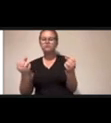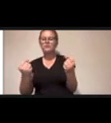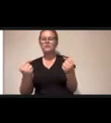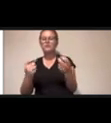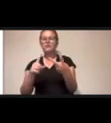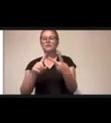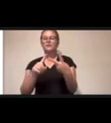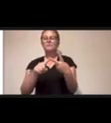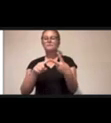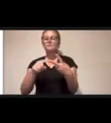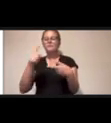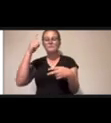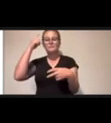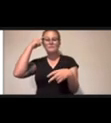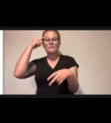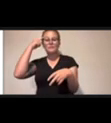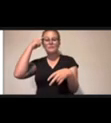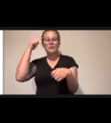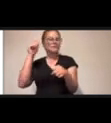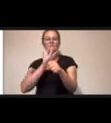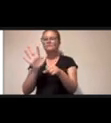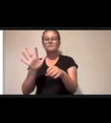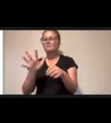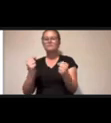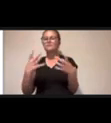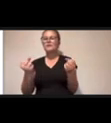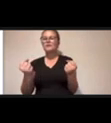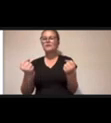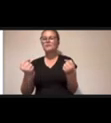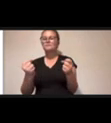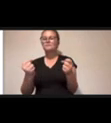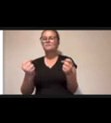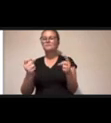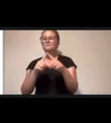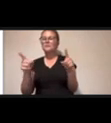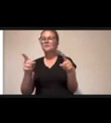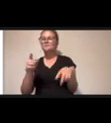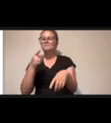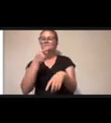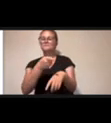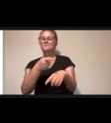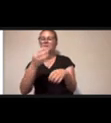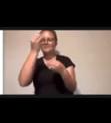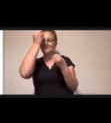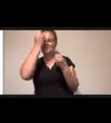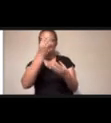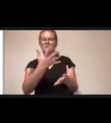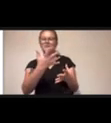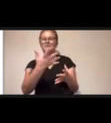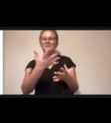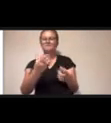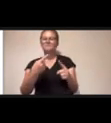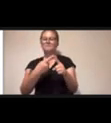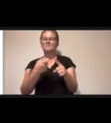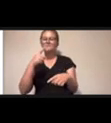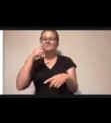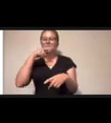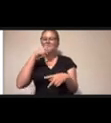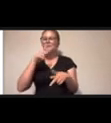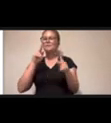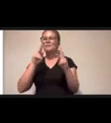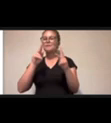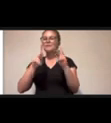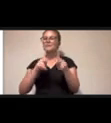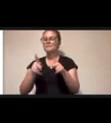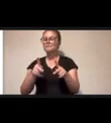rapid signing or incomplete thoughts being signed. But this information comes